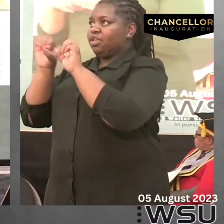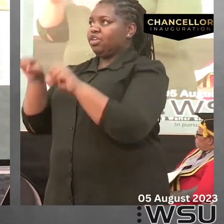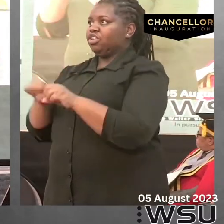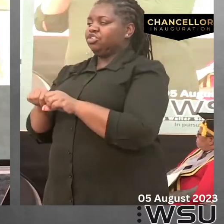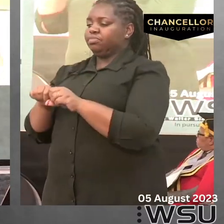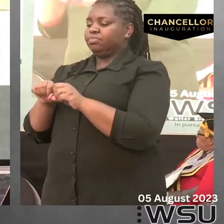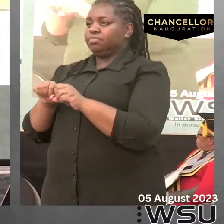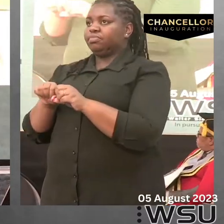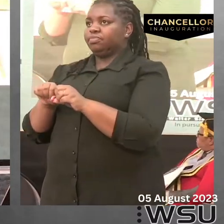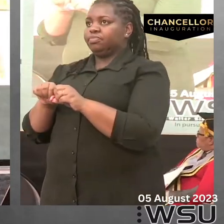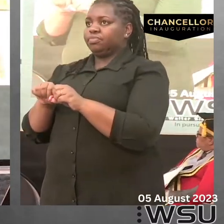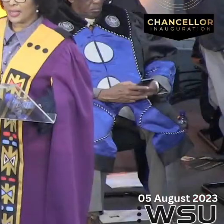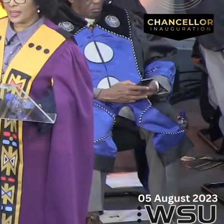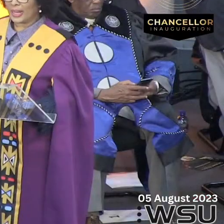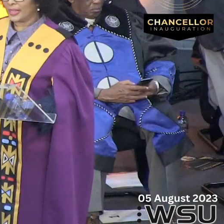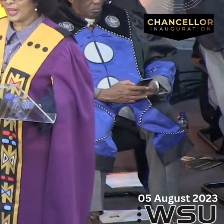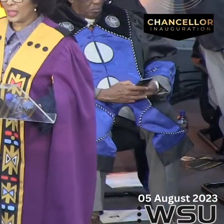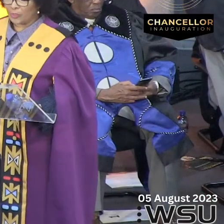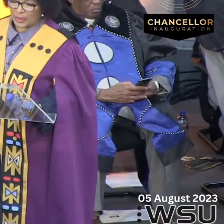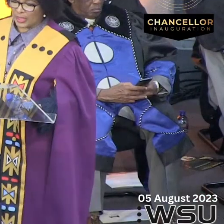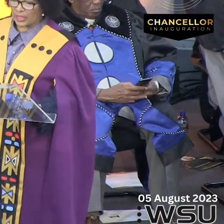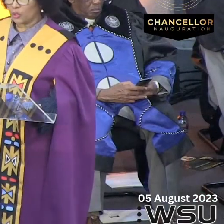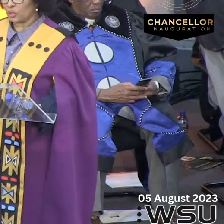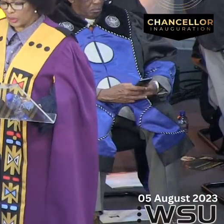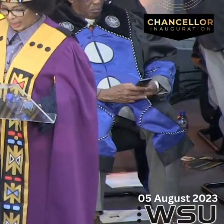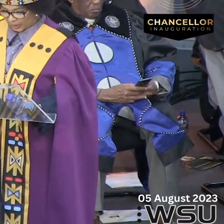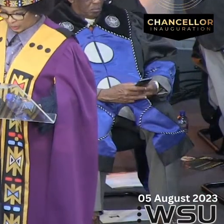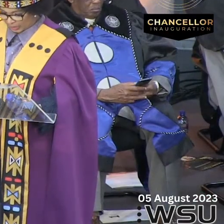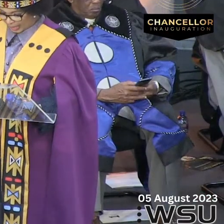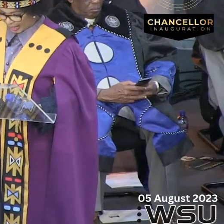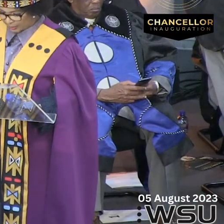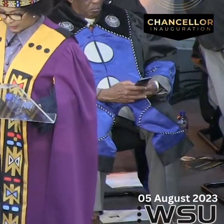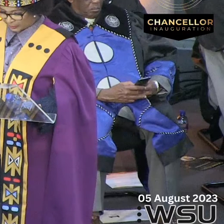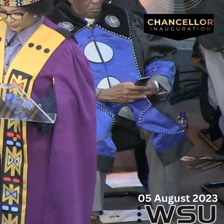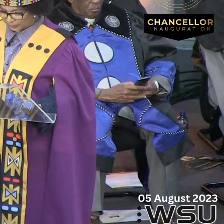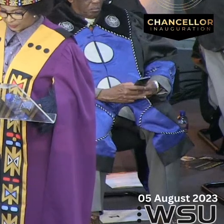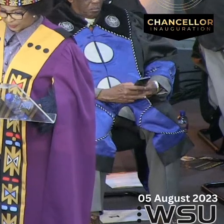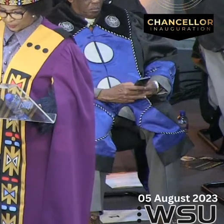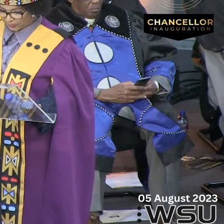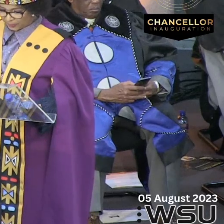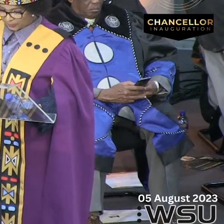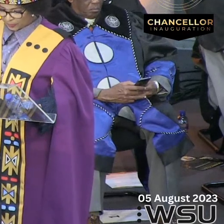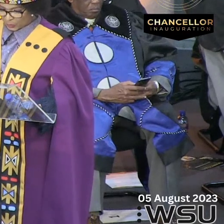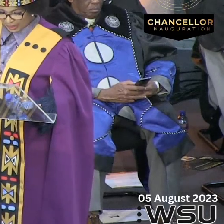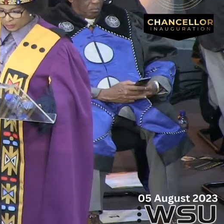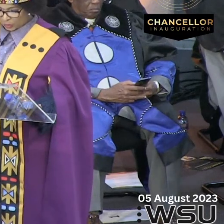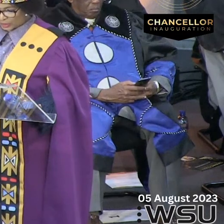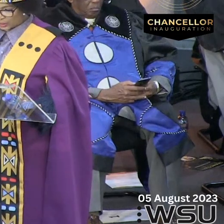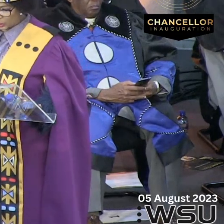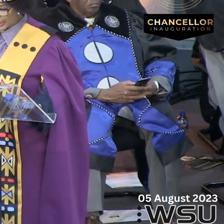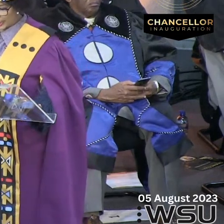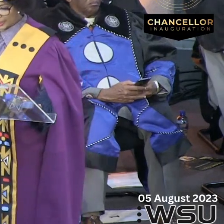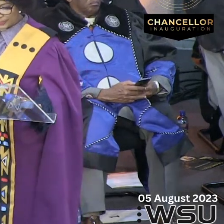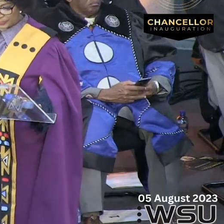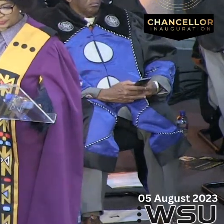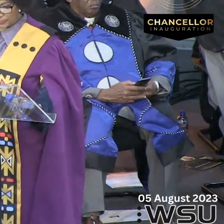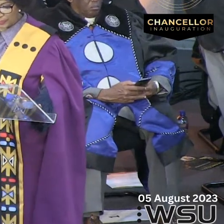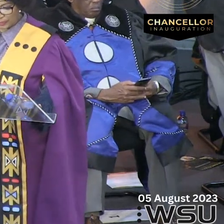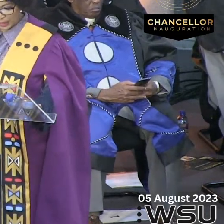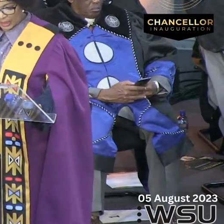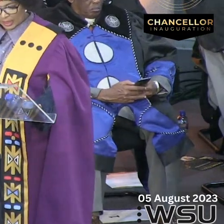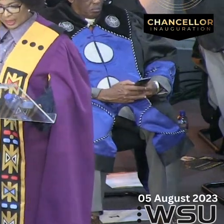if graduates can't come up with ideas like start a business or do something with their lives. We have to look into that.